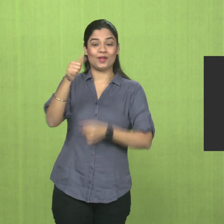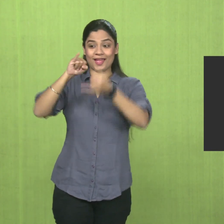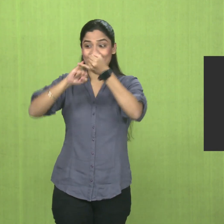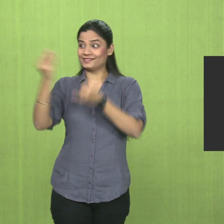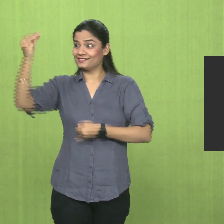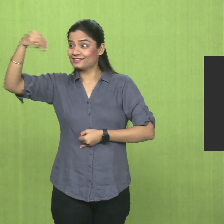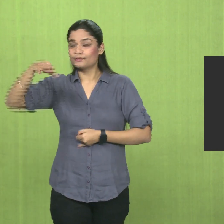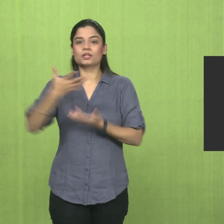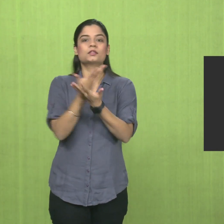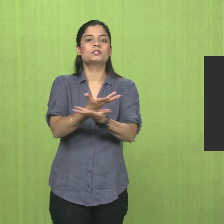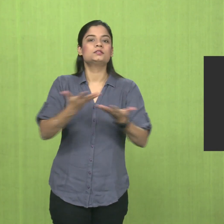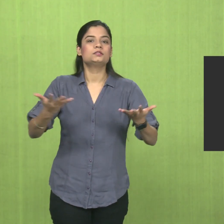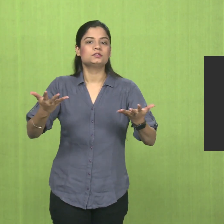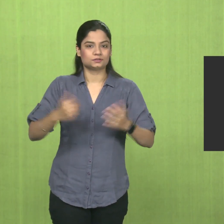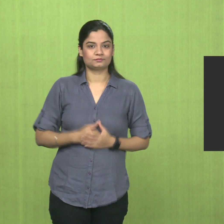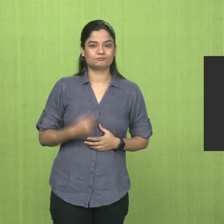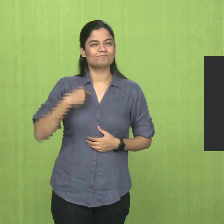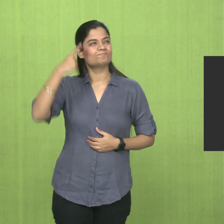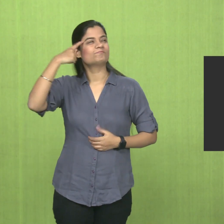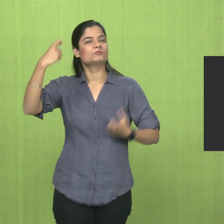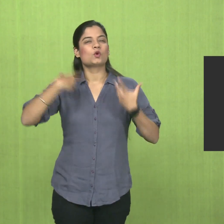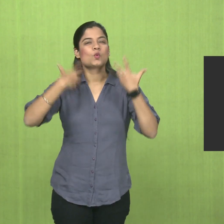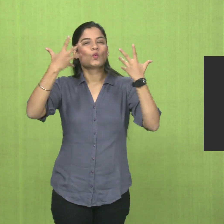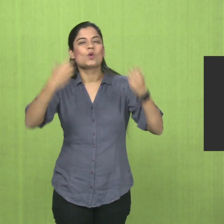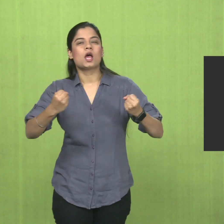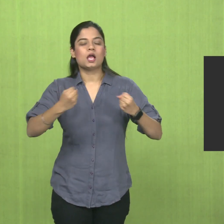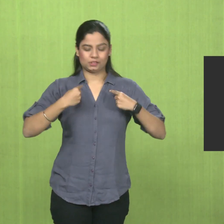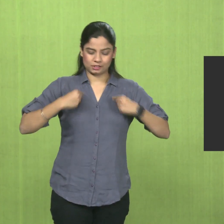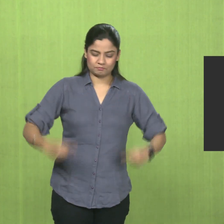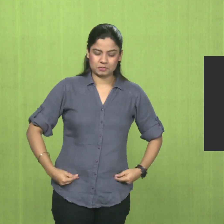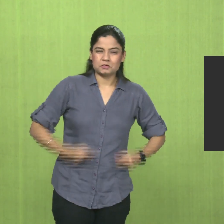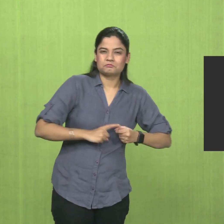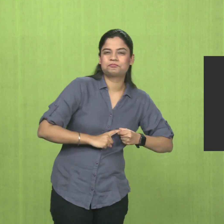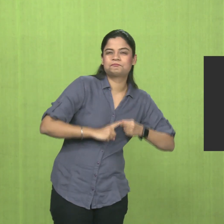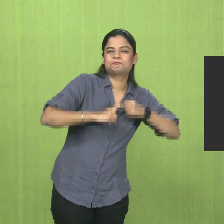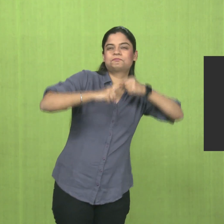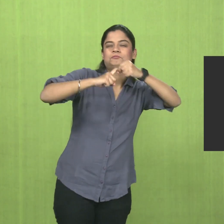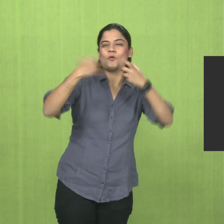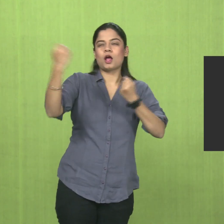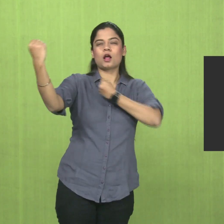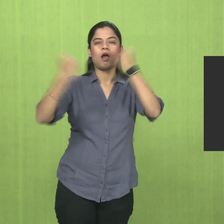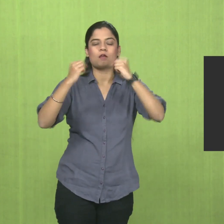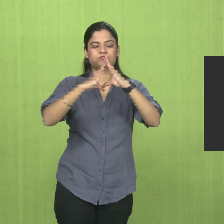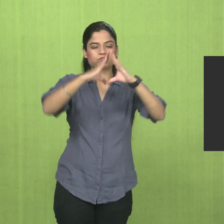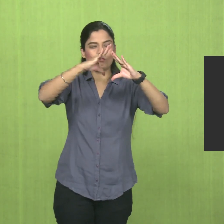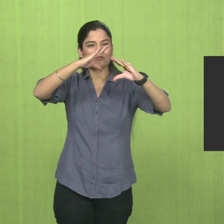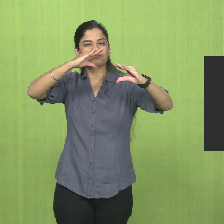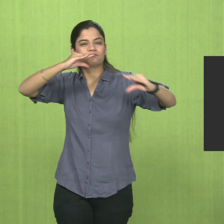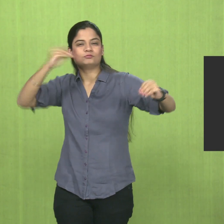Good means something good, but goods becomes things. Something, luxurious,